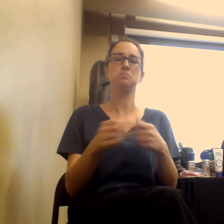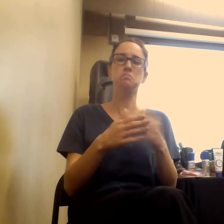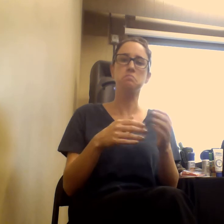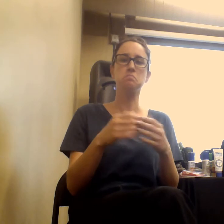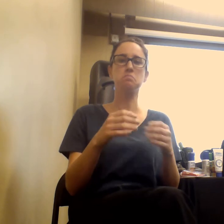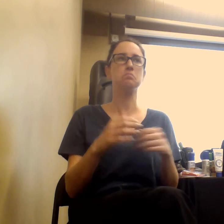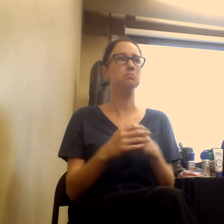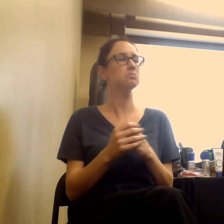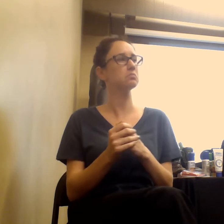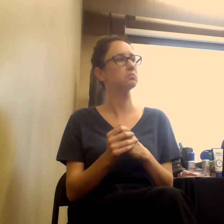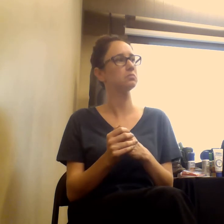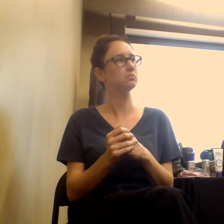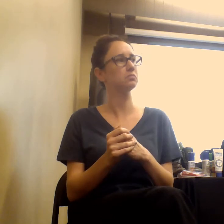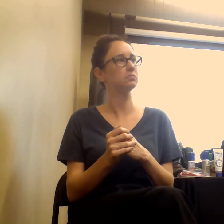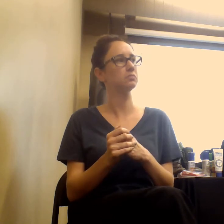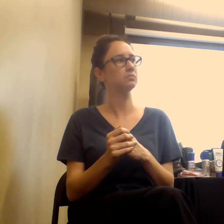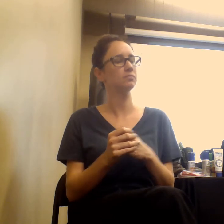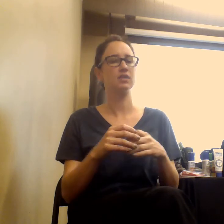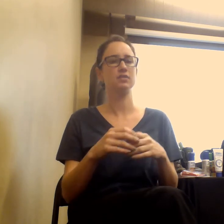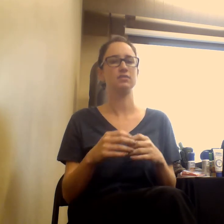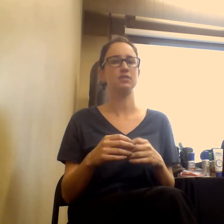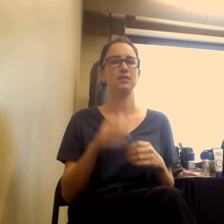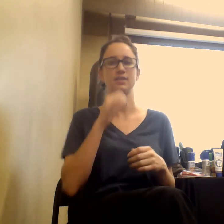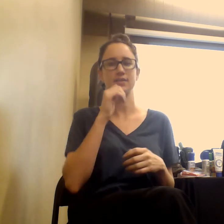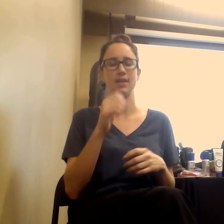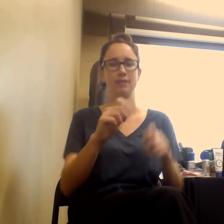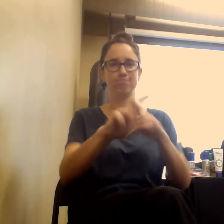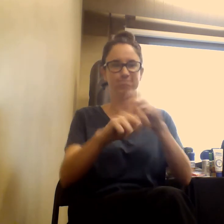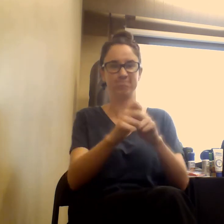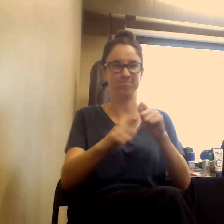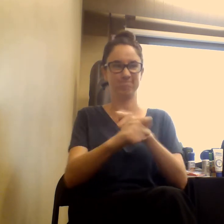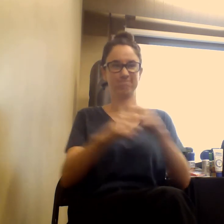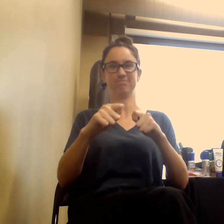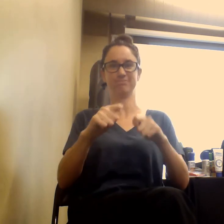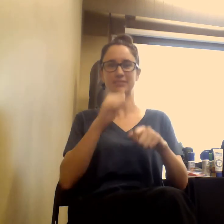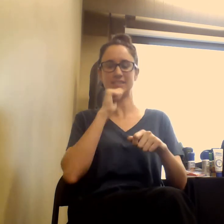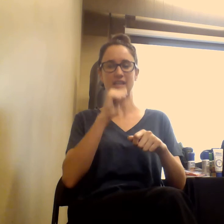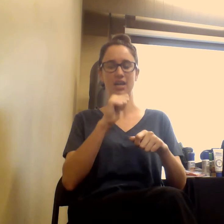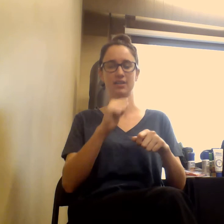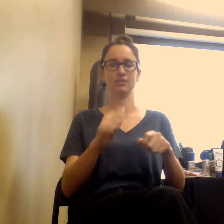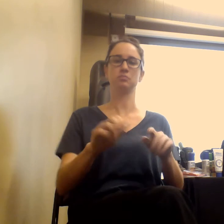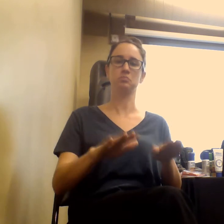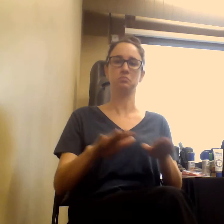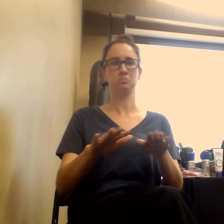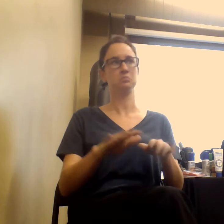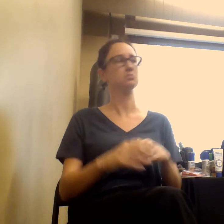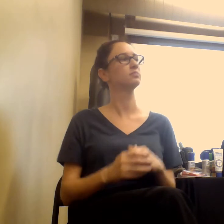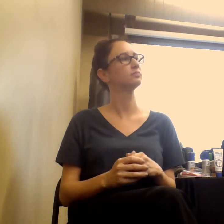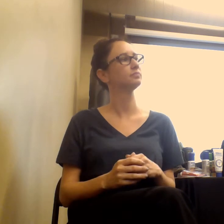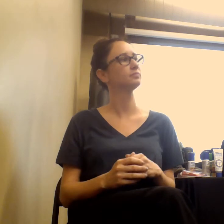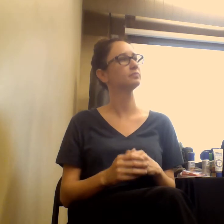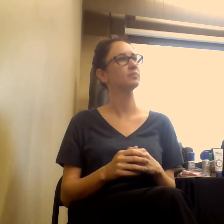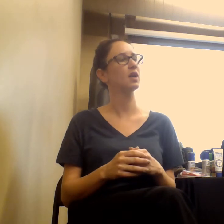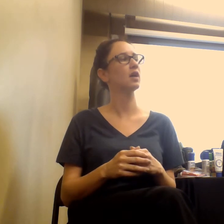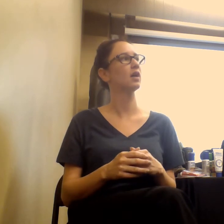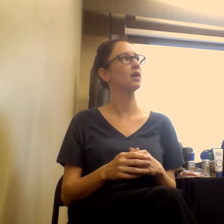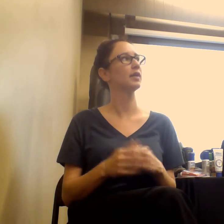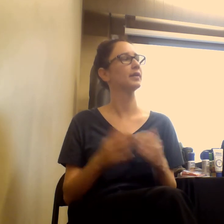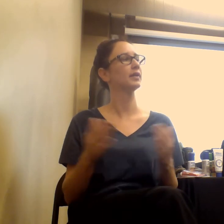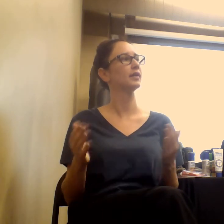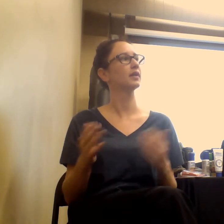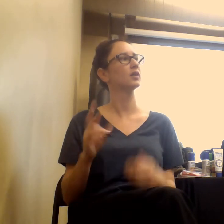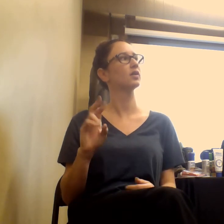it through there. But again, even in our most expensive boot right now, I say that